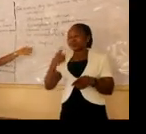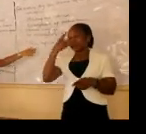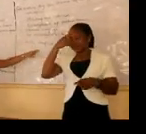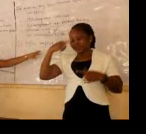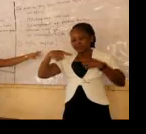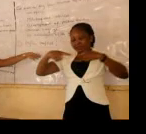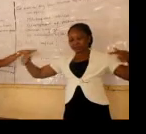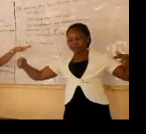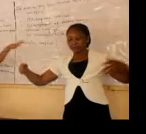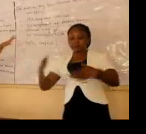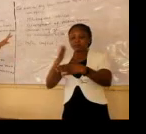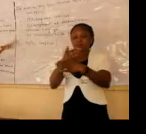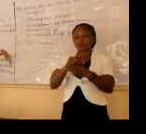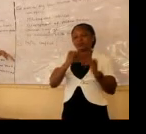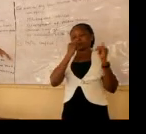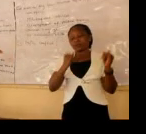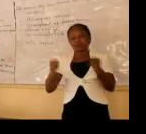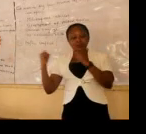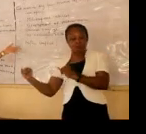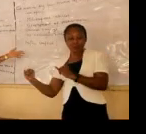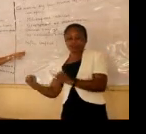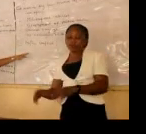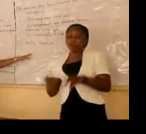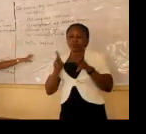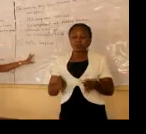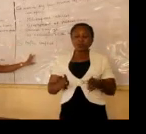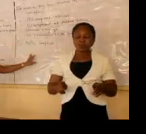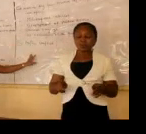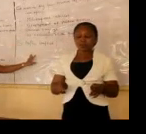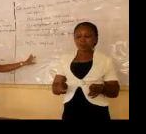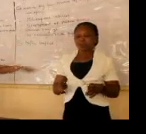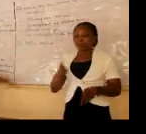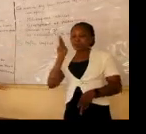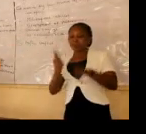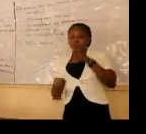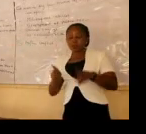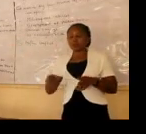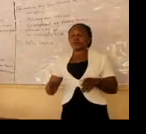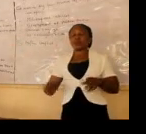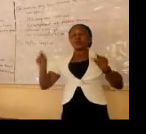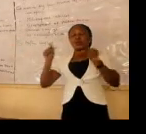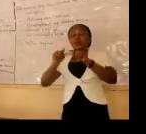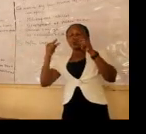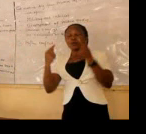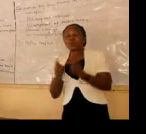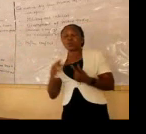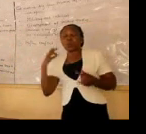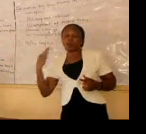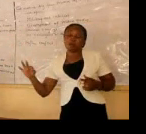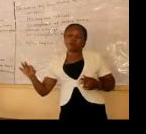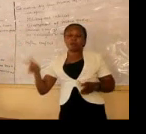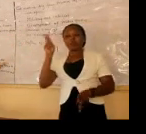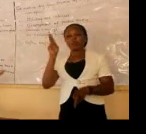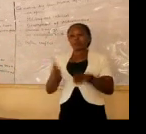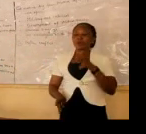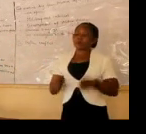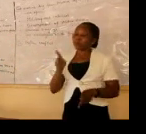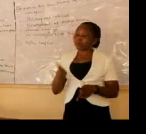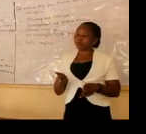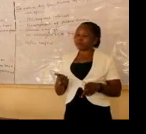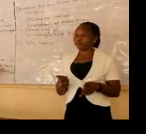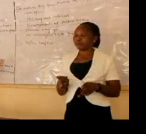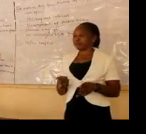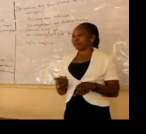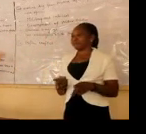between individuals, people, groups of what? People, clashes of ideas and